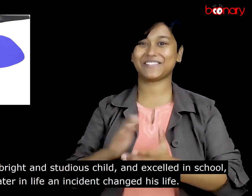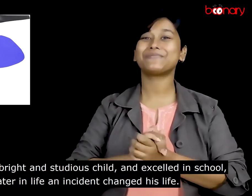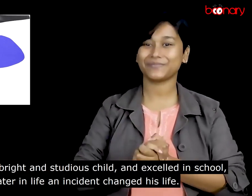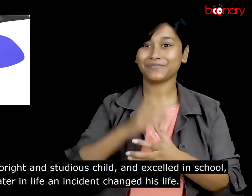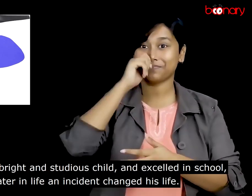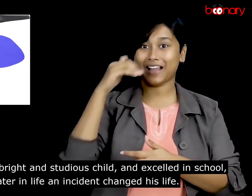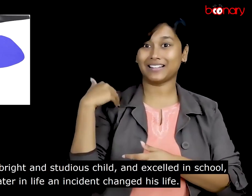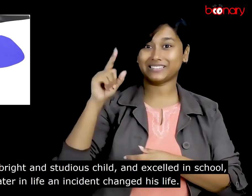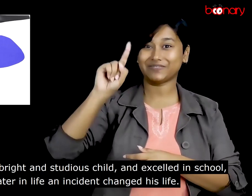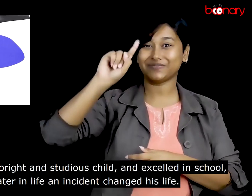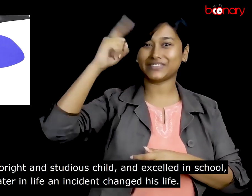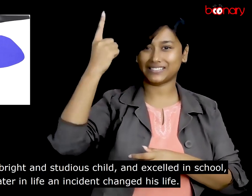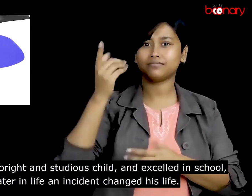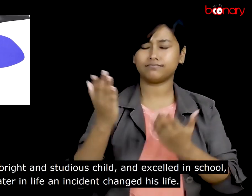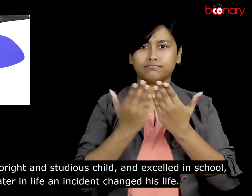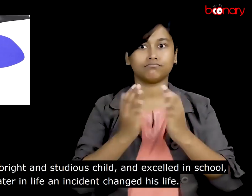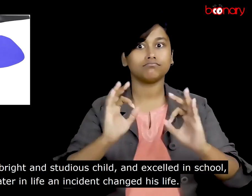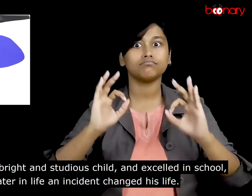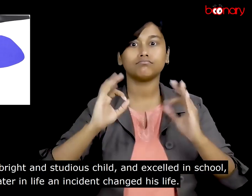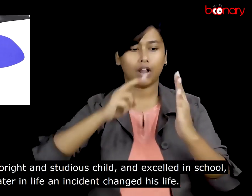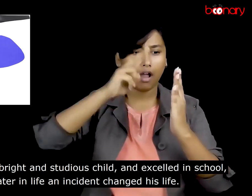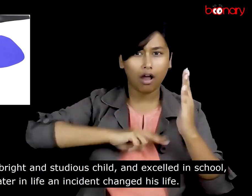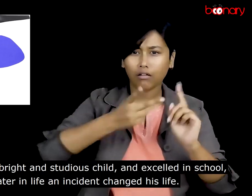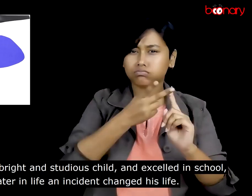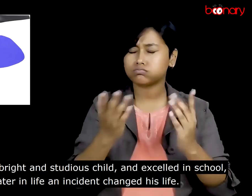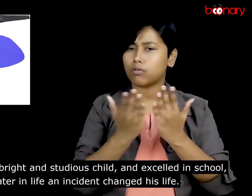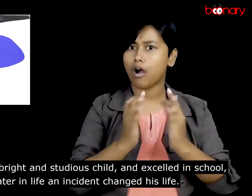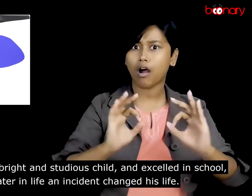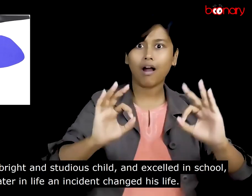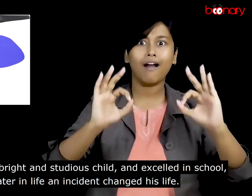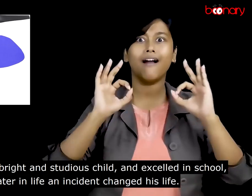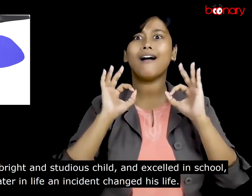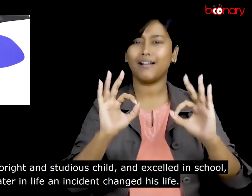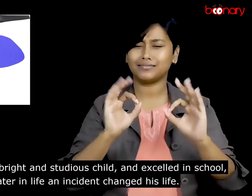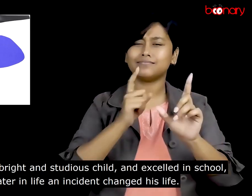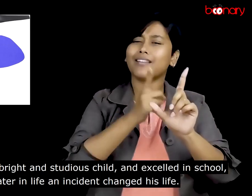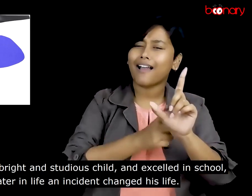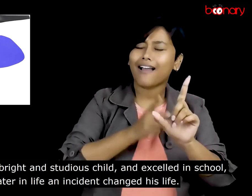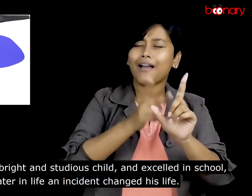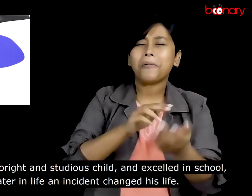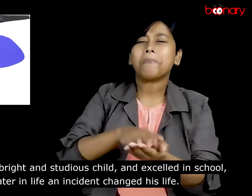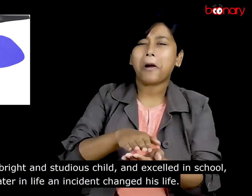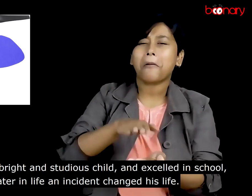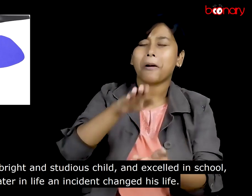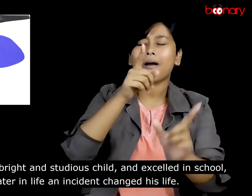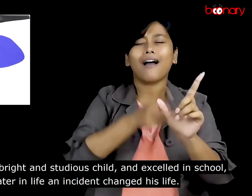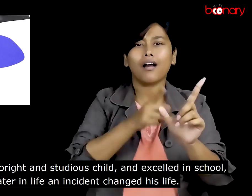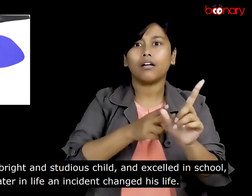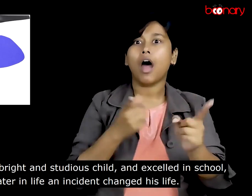Wilbur was a bright and studious child and excelled in school. But later in life, an